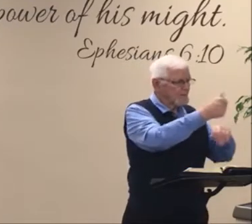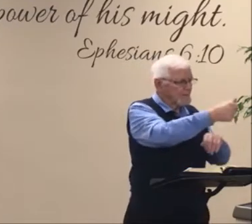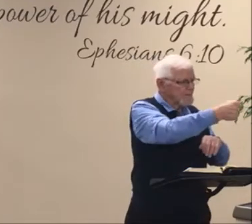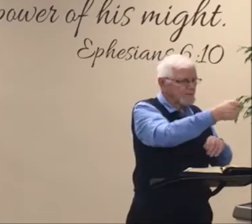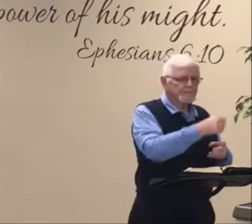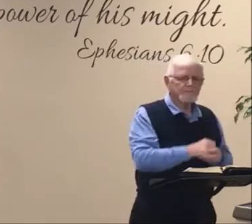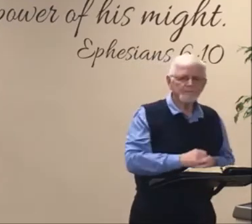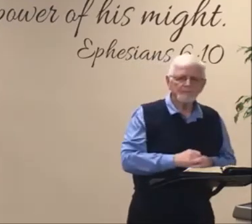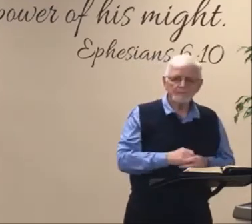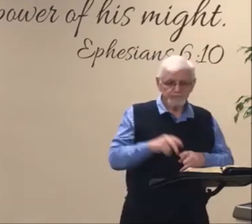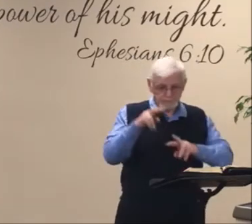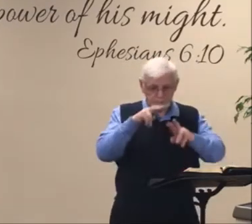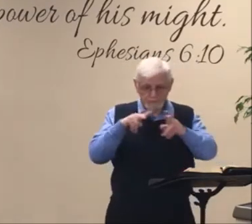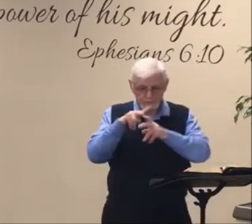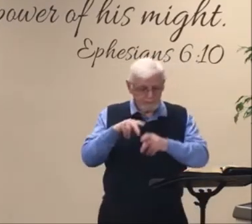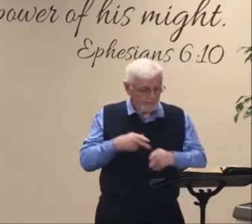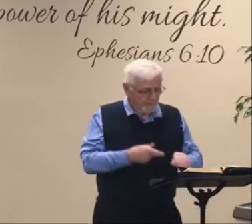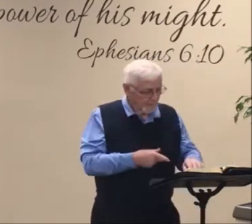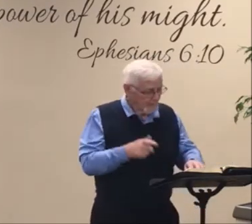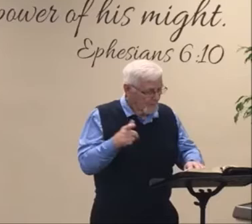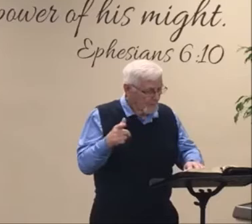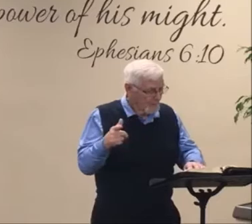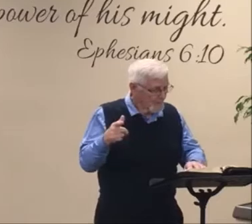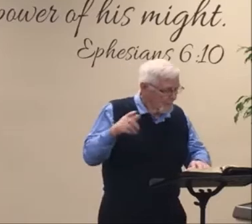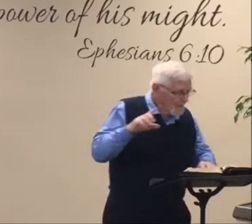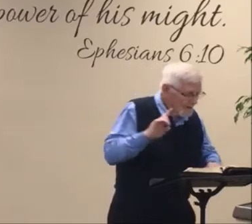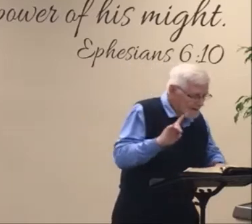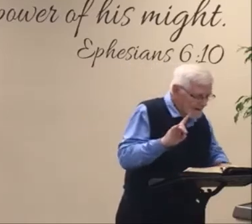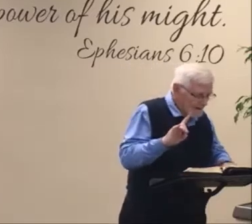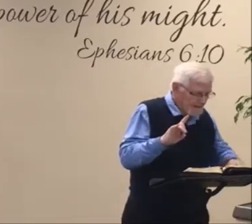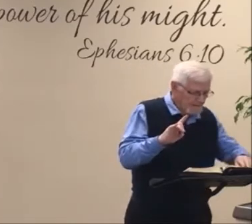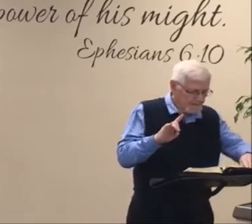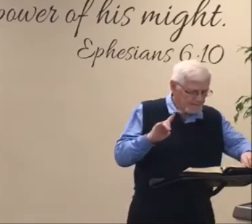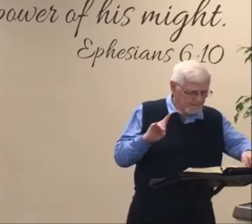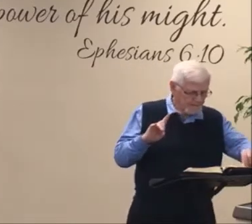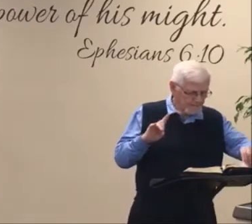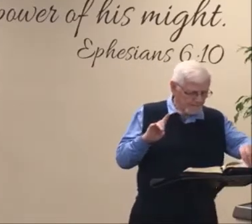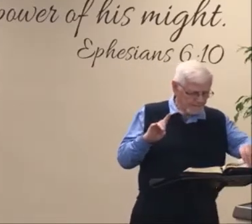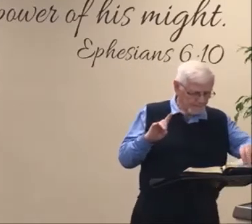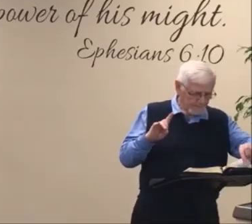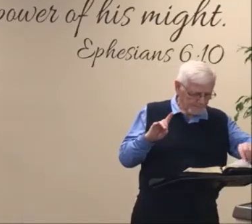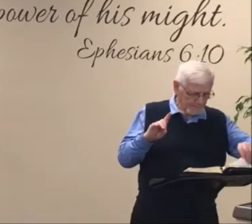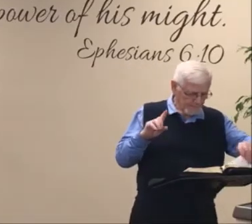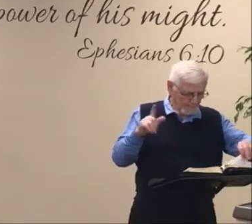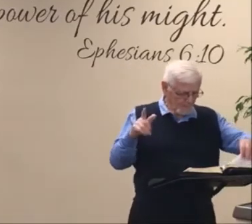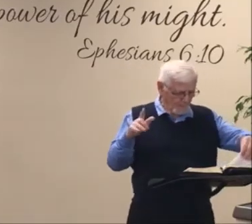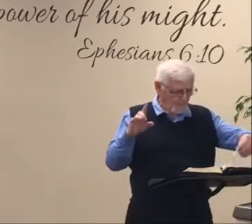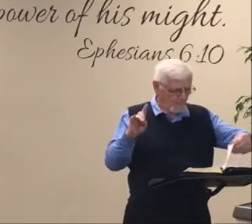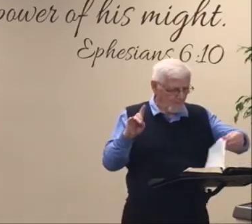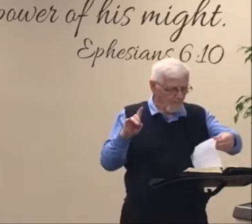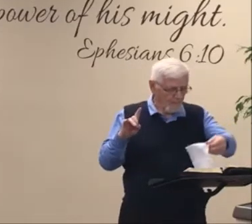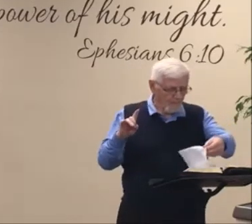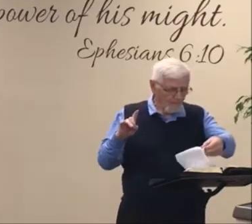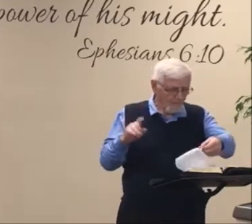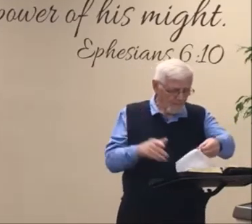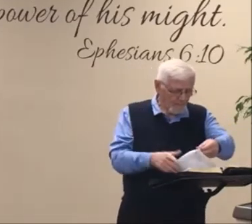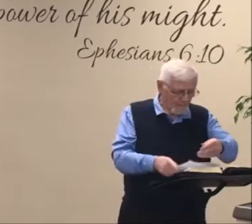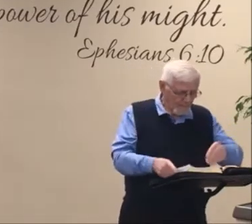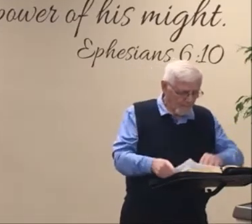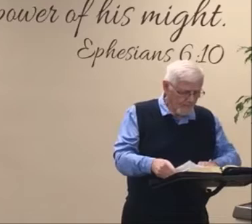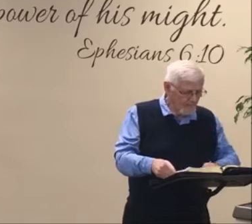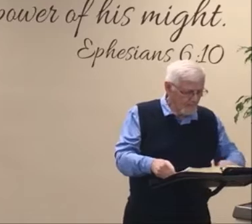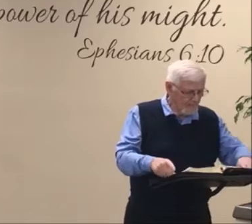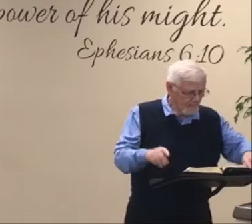Now the review here in chapter 28, if you want to back up to chapter 28, read a couple verses here starting in verse 10.